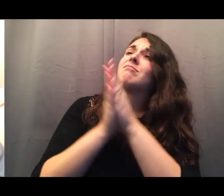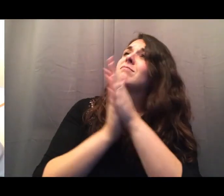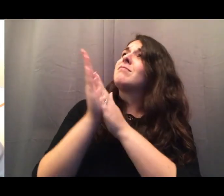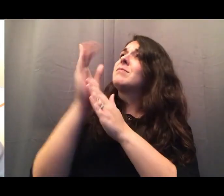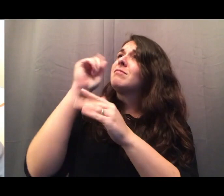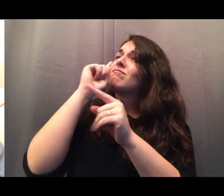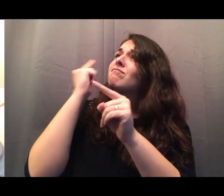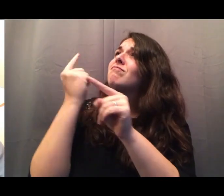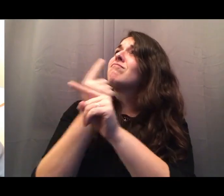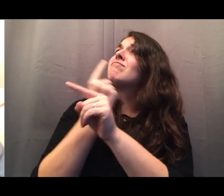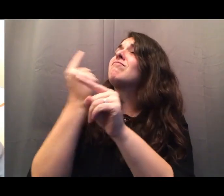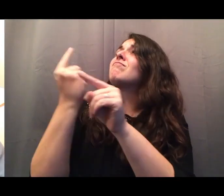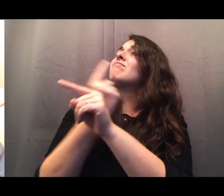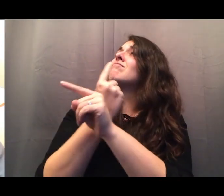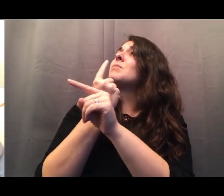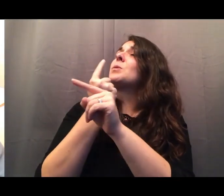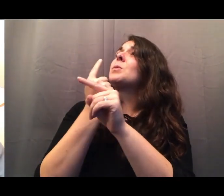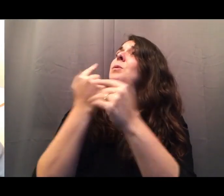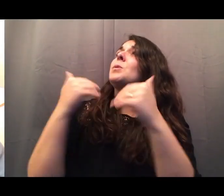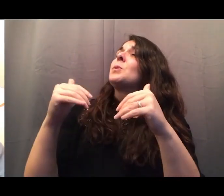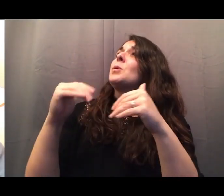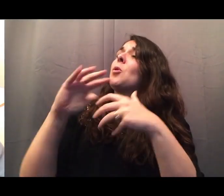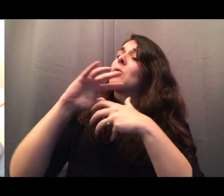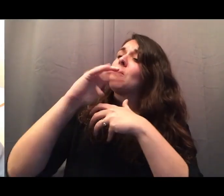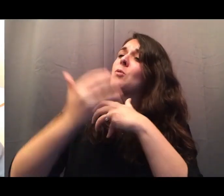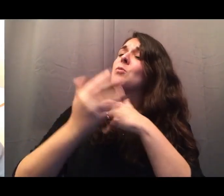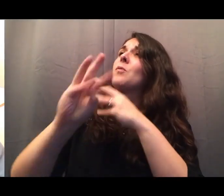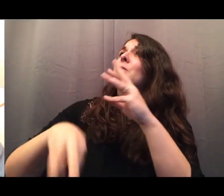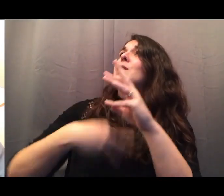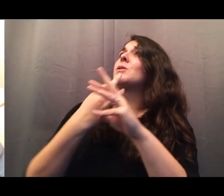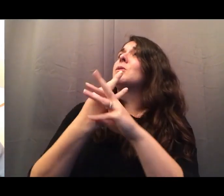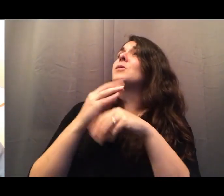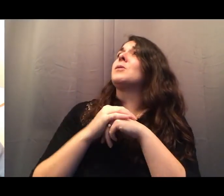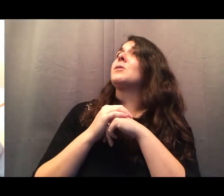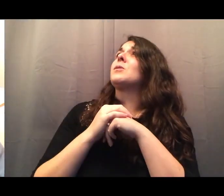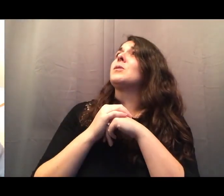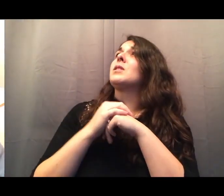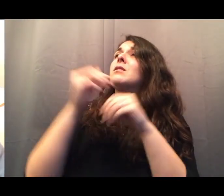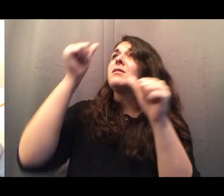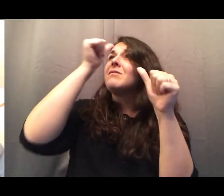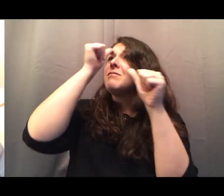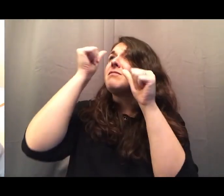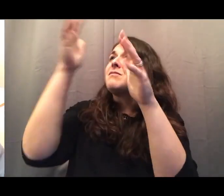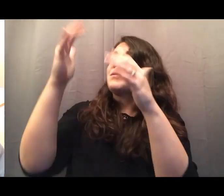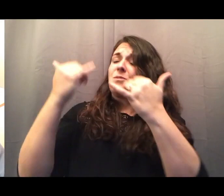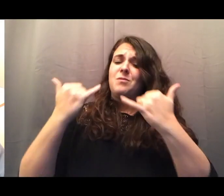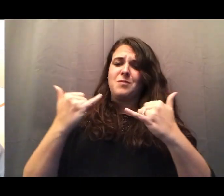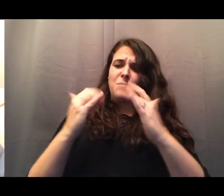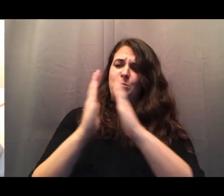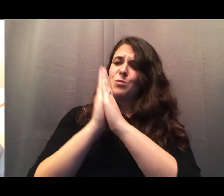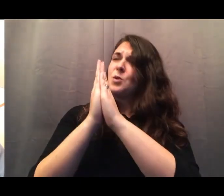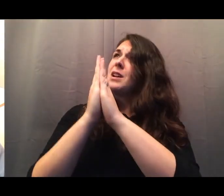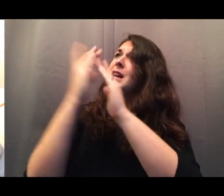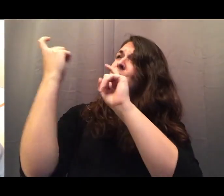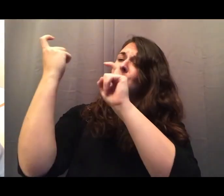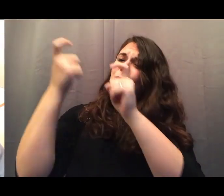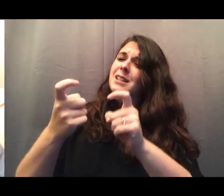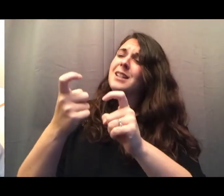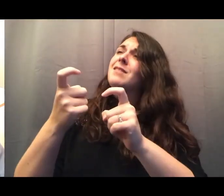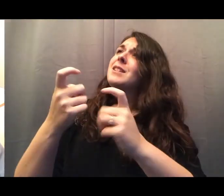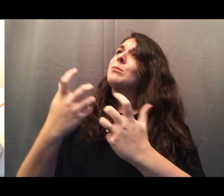diligently all across the earth. Father, I pray right now, Lord, you strengthen